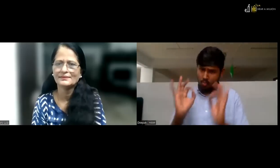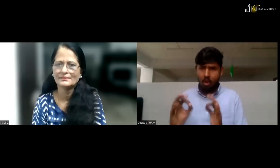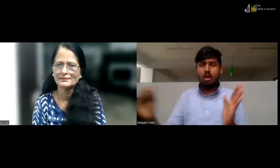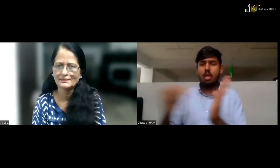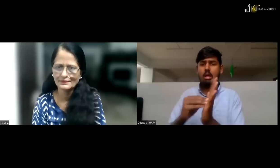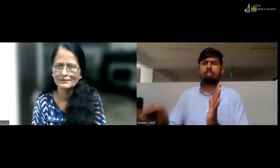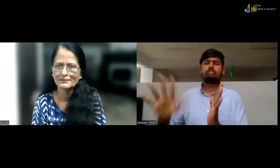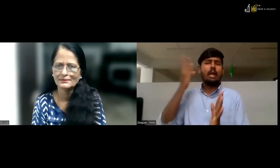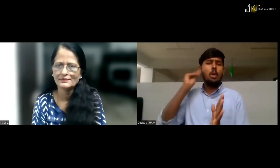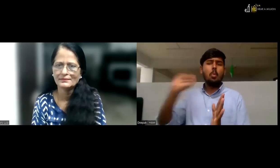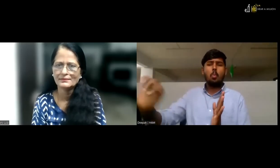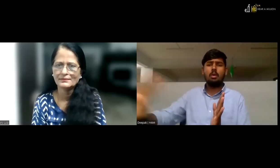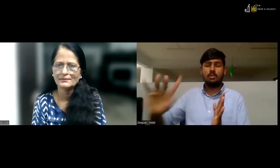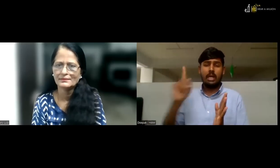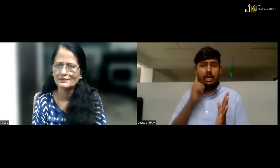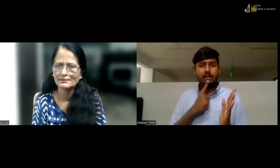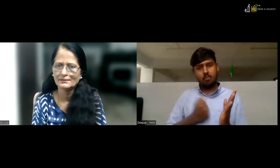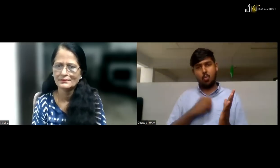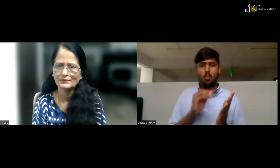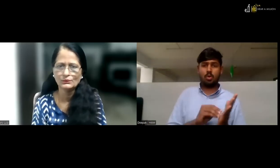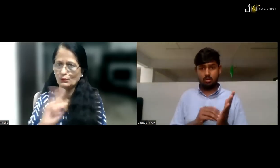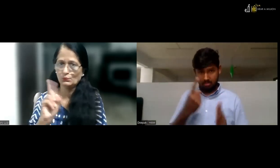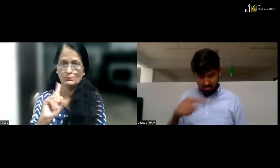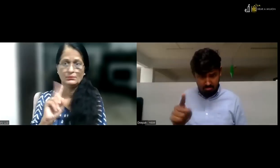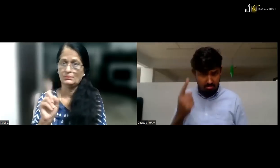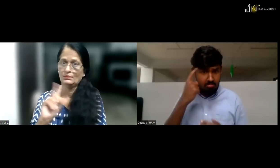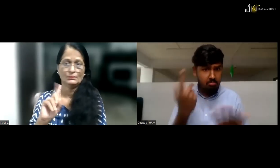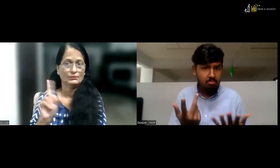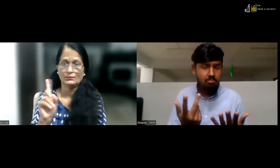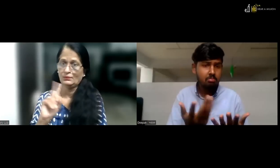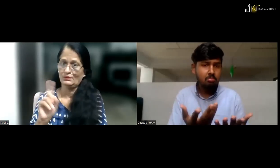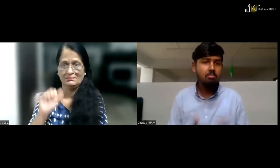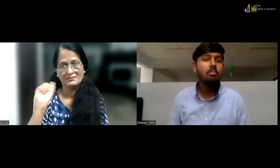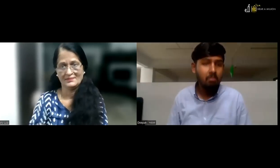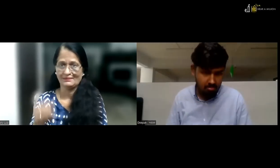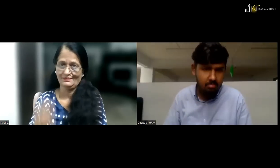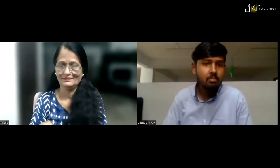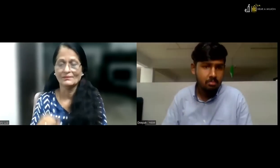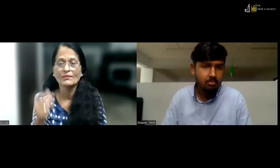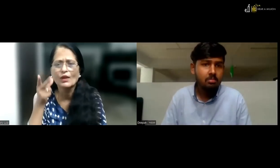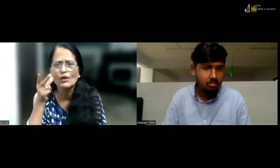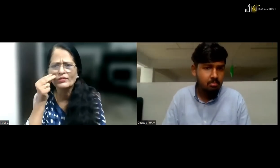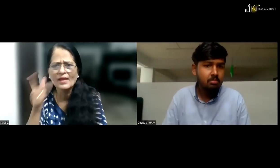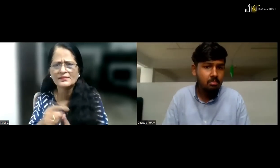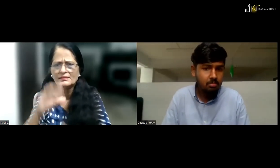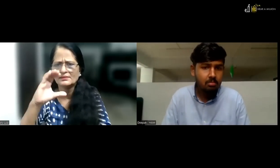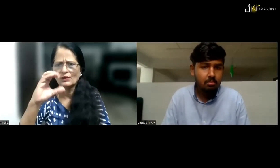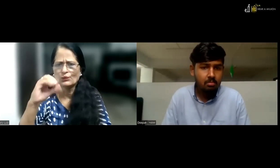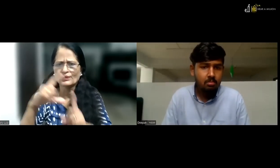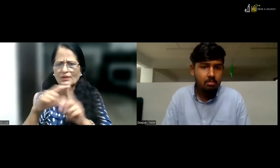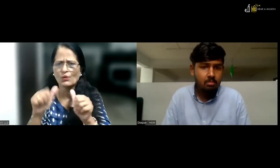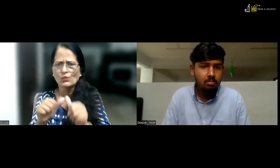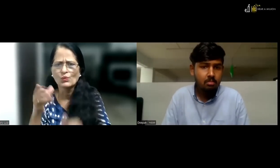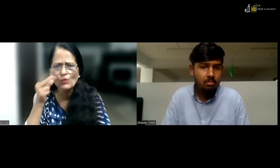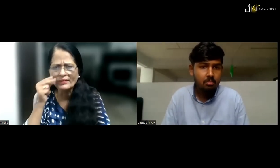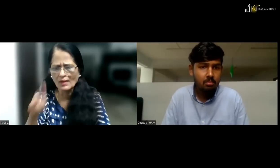we call them coda or soda. So do we need to remove hearing persons to fill up this form,